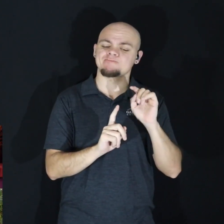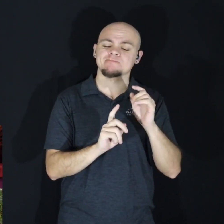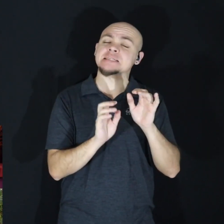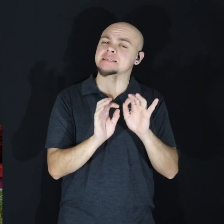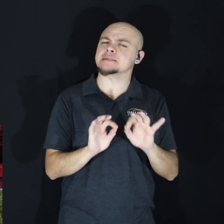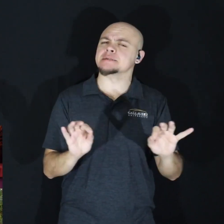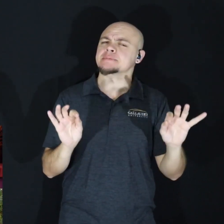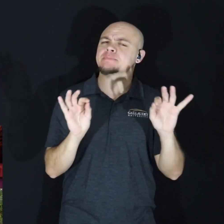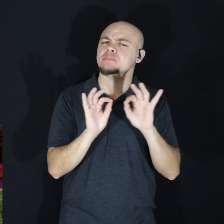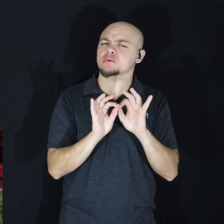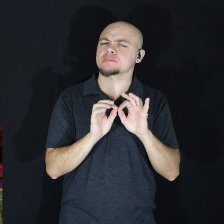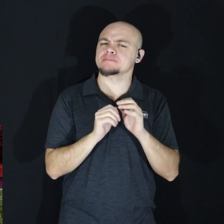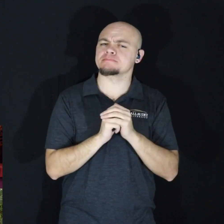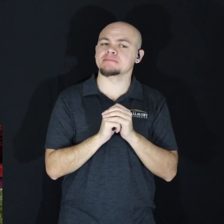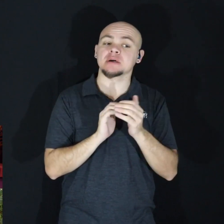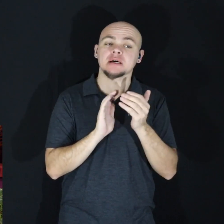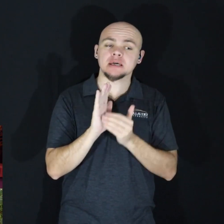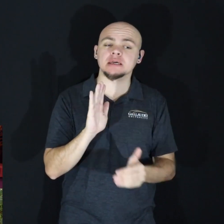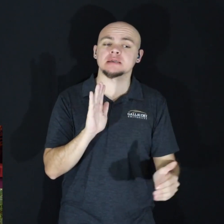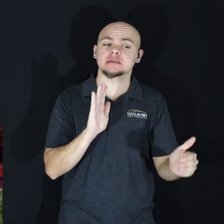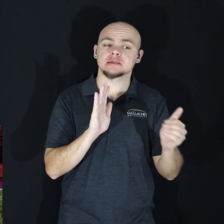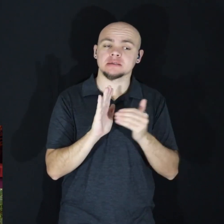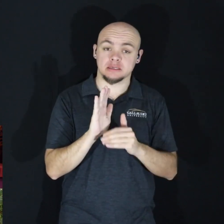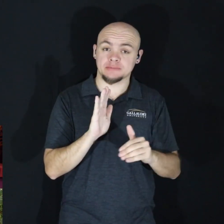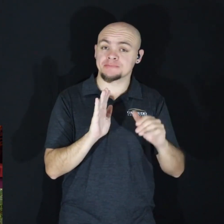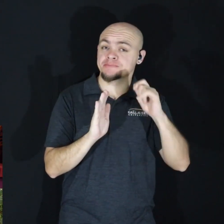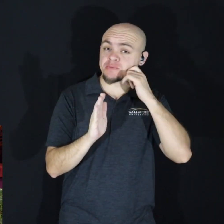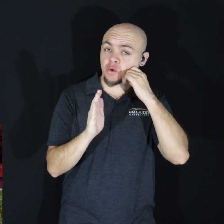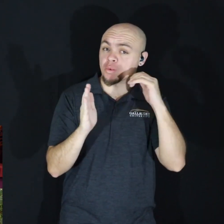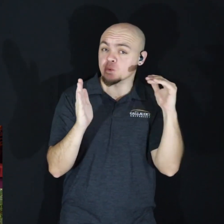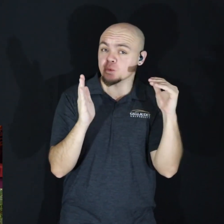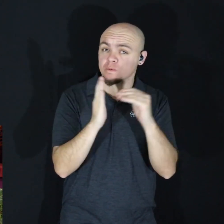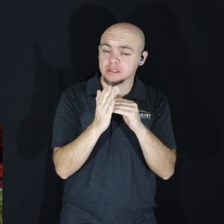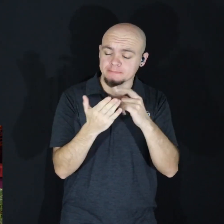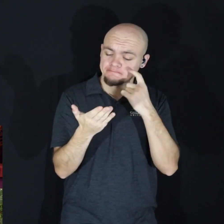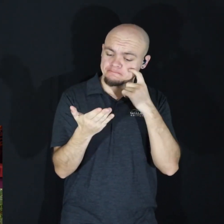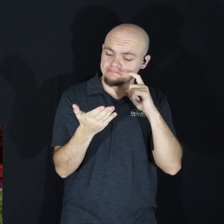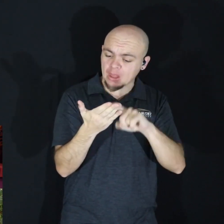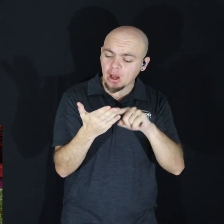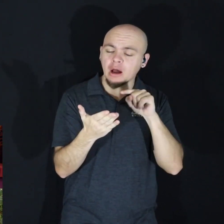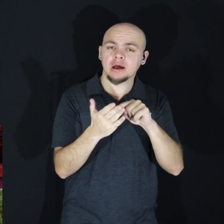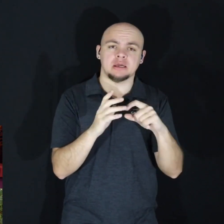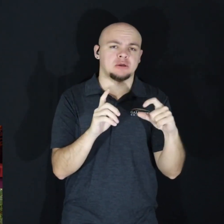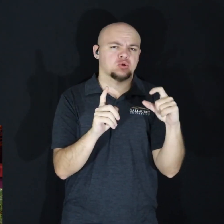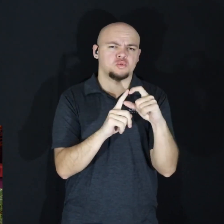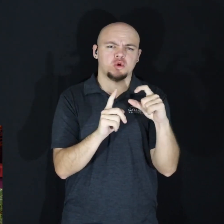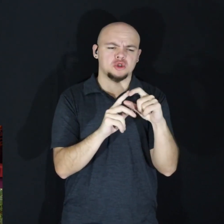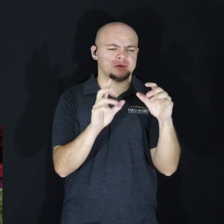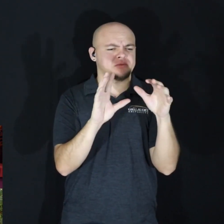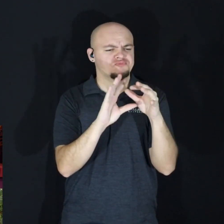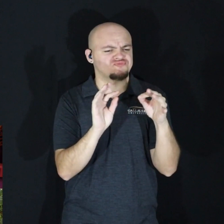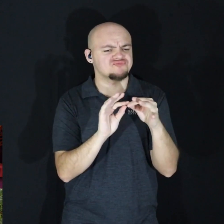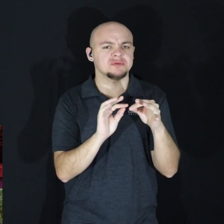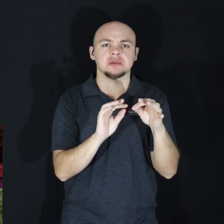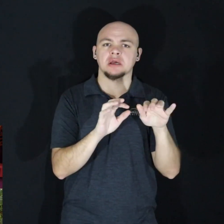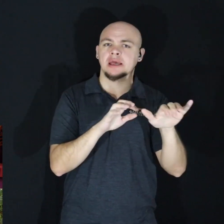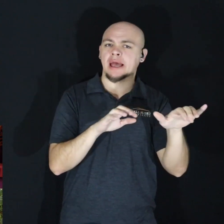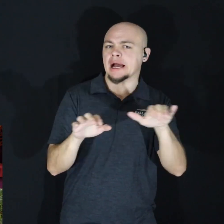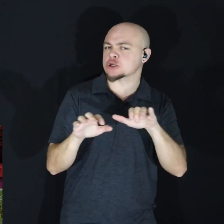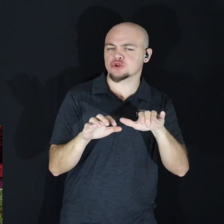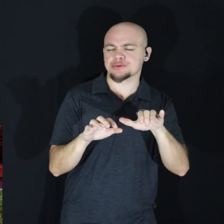to keep repeating that racism is so much more than the words people say or the actions they